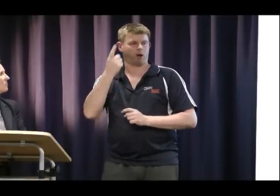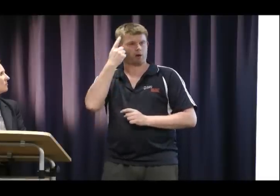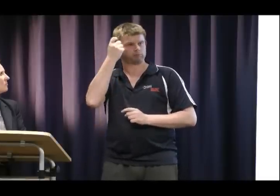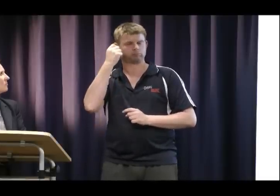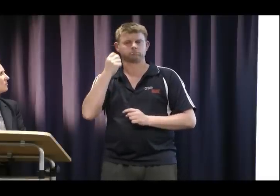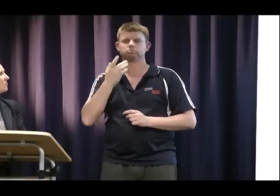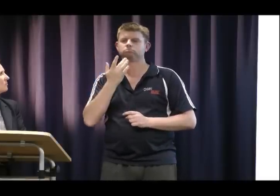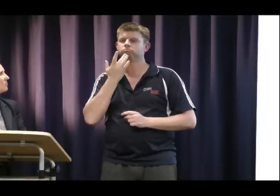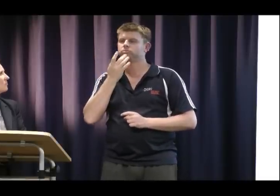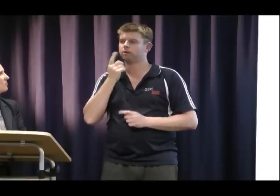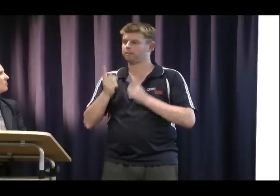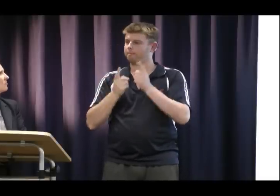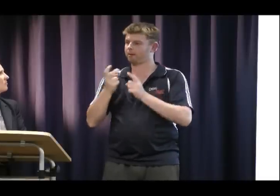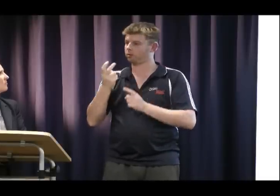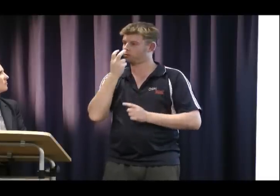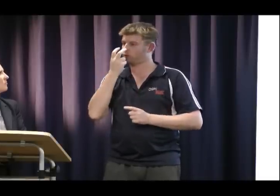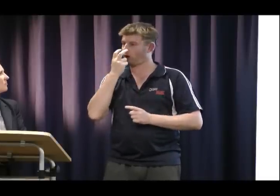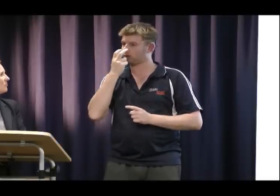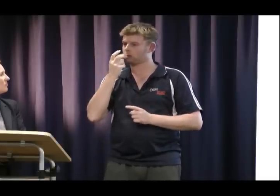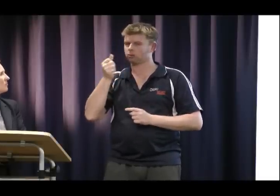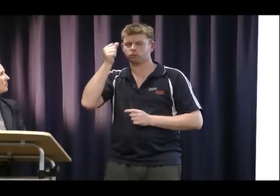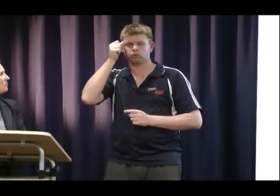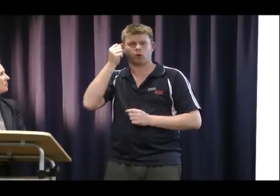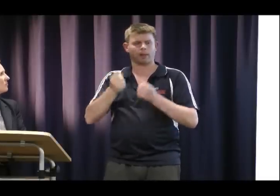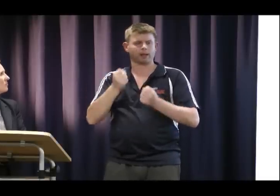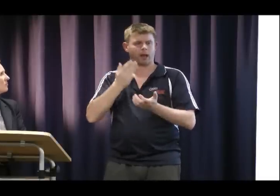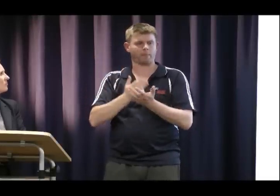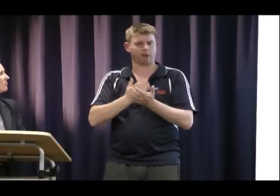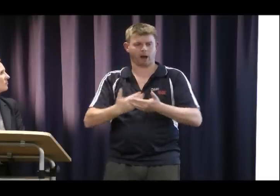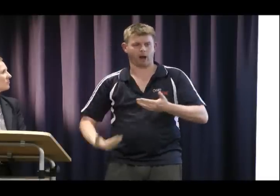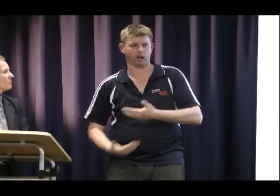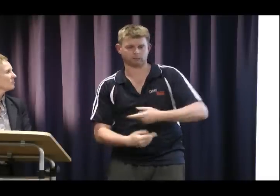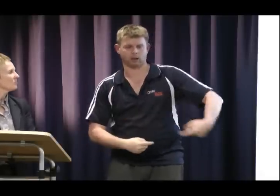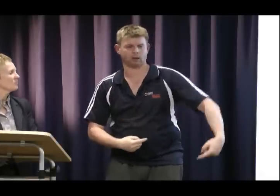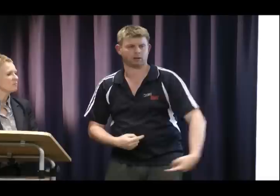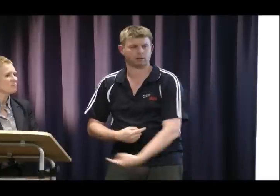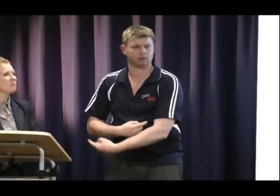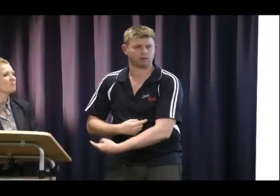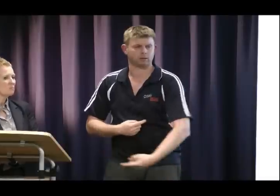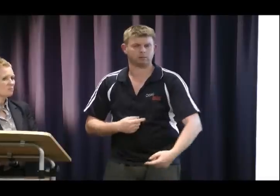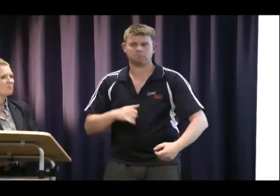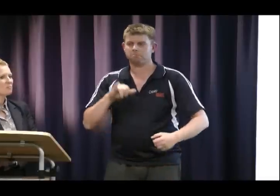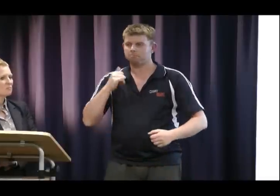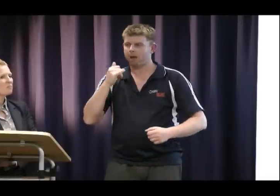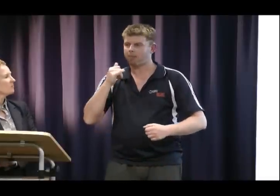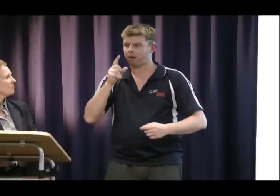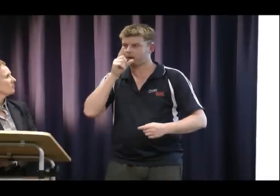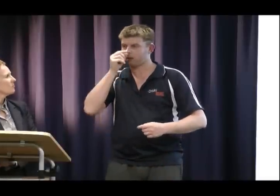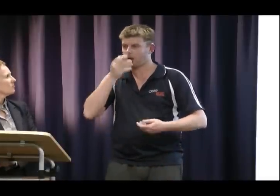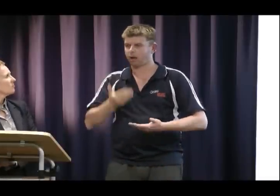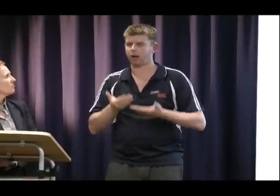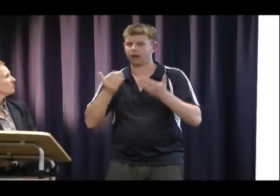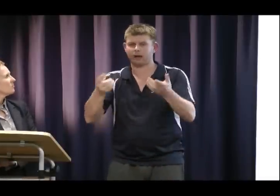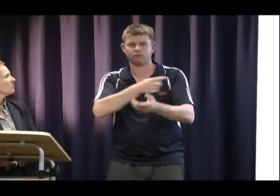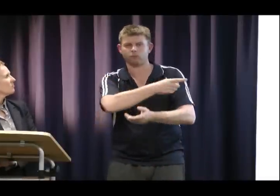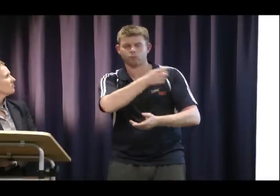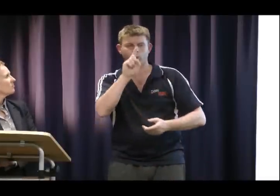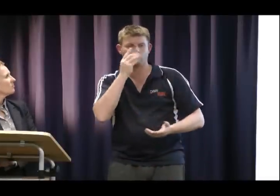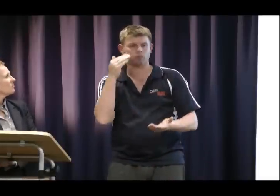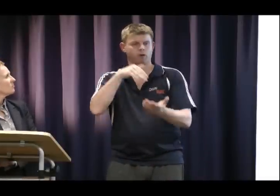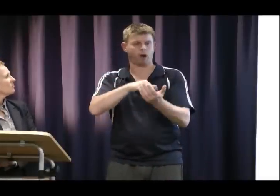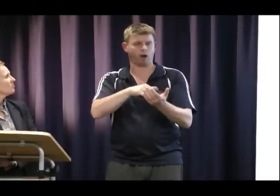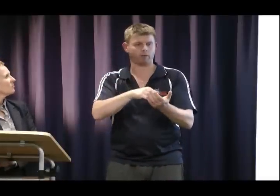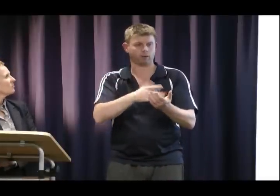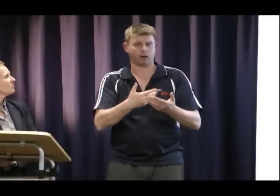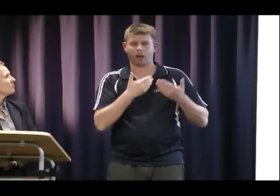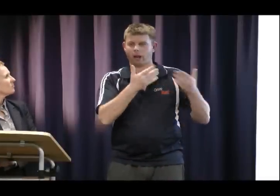won't be able to attend the meeting tomorrow, but say you have a meeting at night, you know the car parks underneath this building may be able to